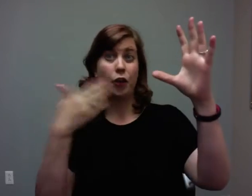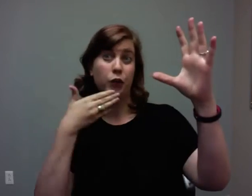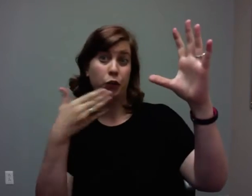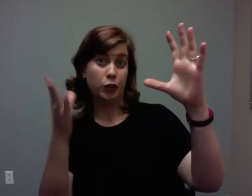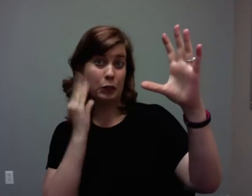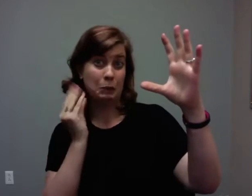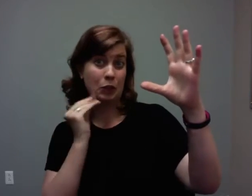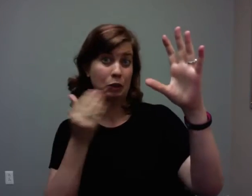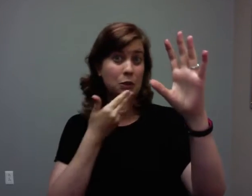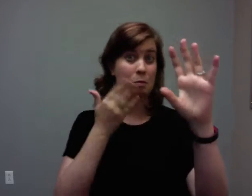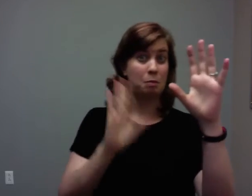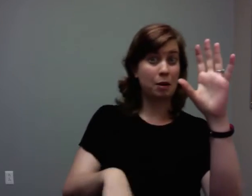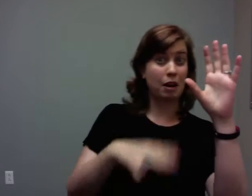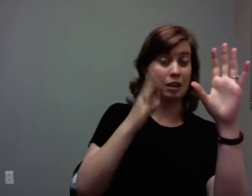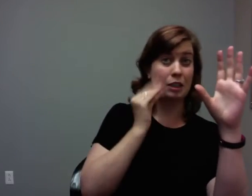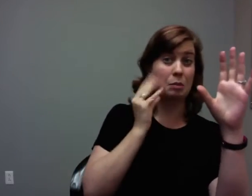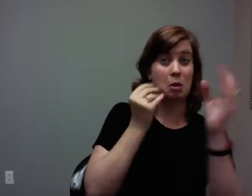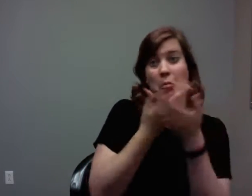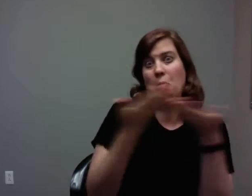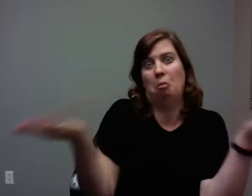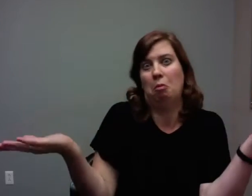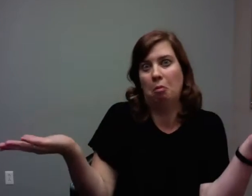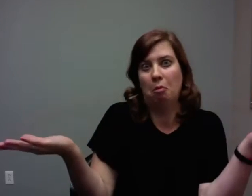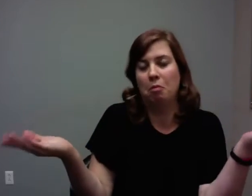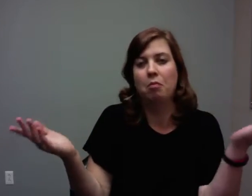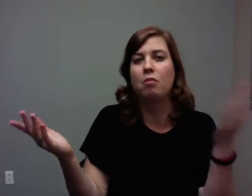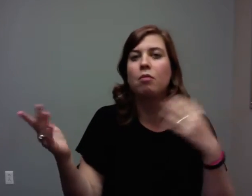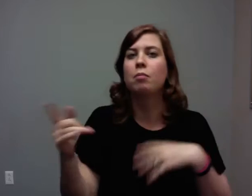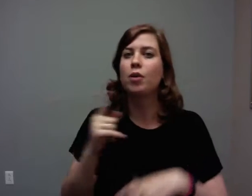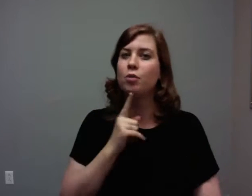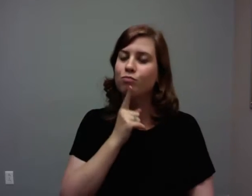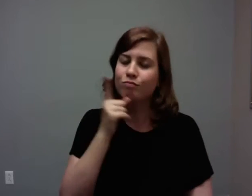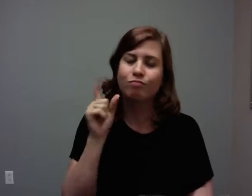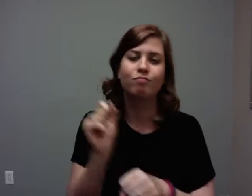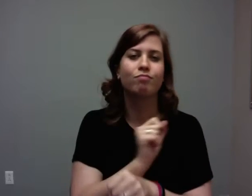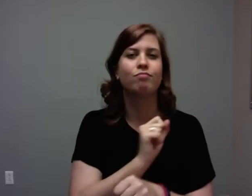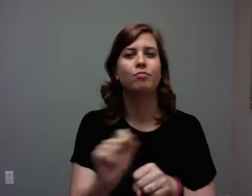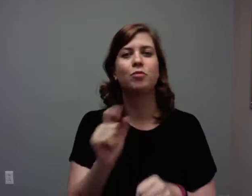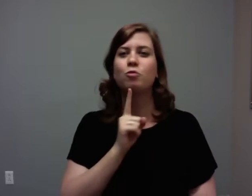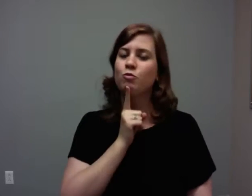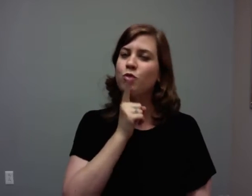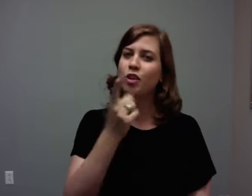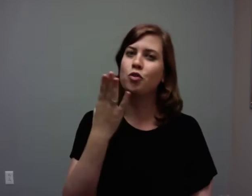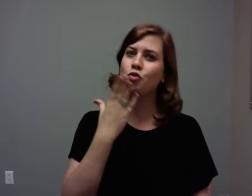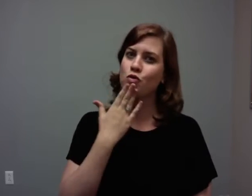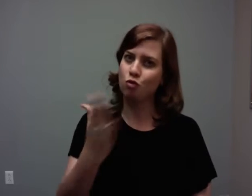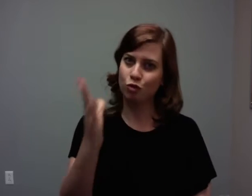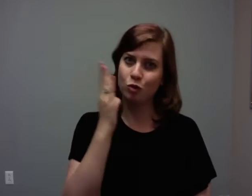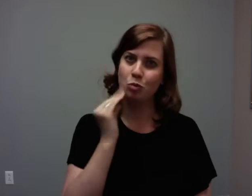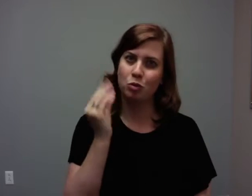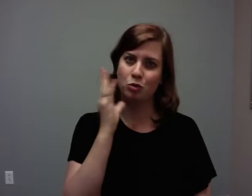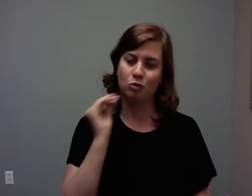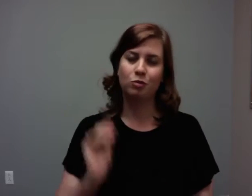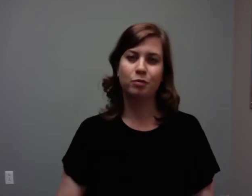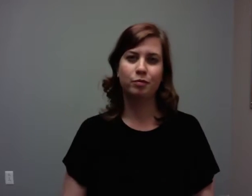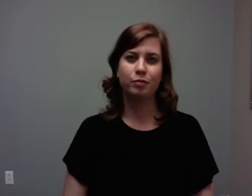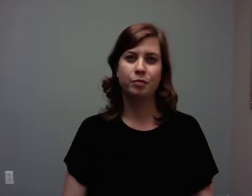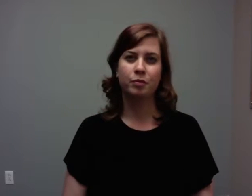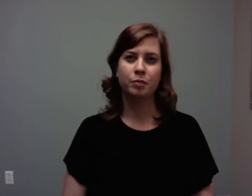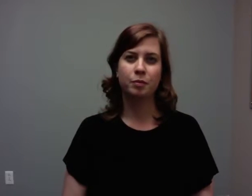one. I was one of the lucky ones. But don't have any expectations. You don't know what you're going to